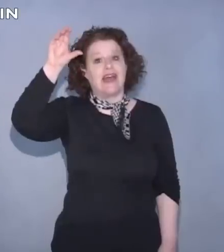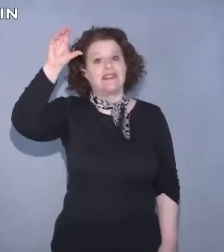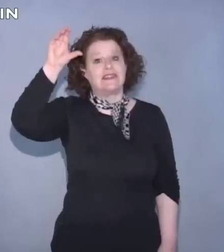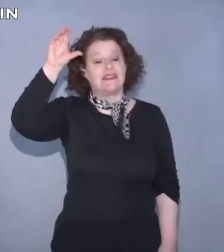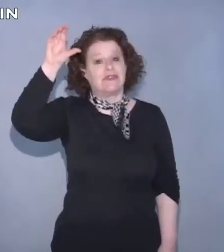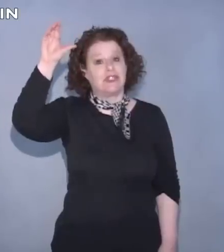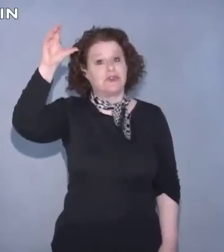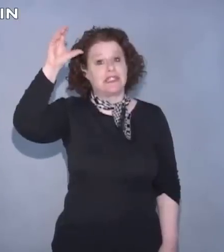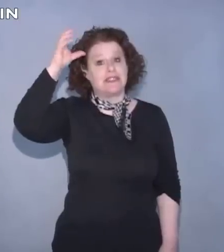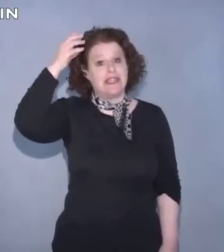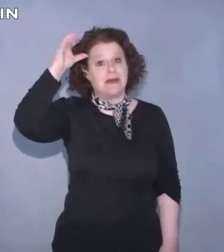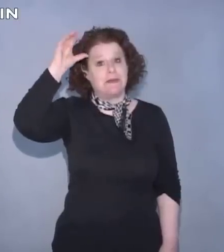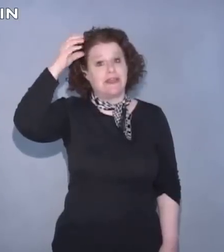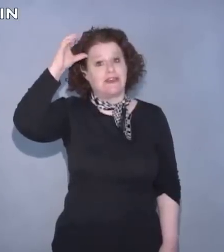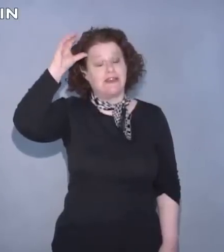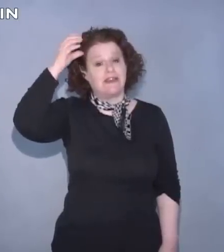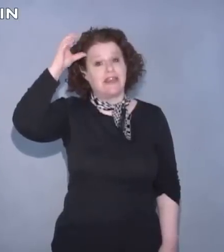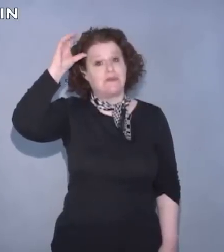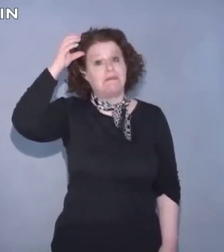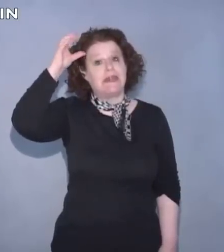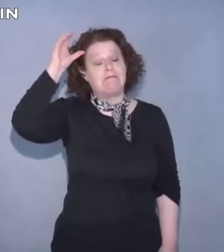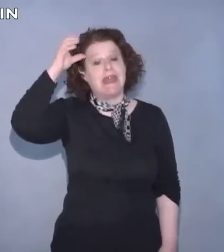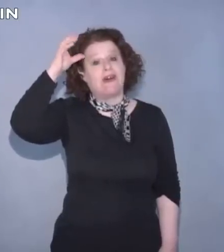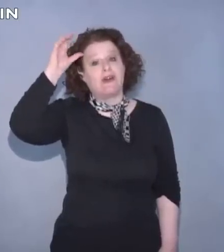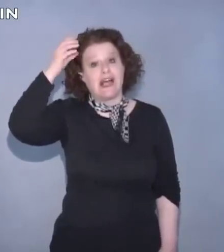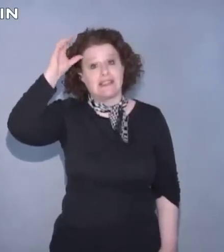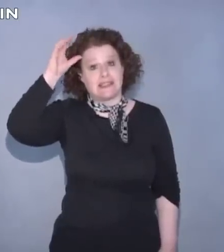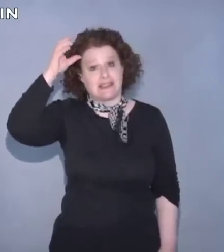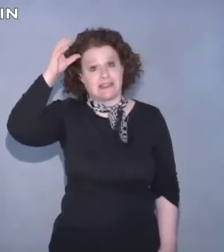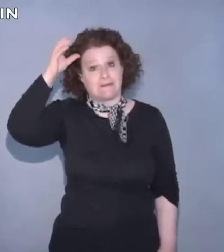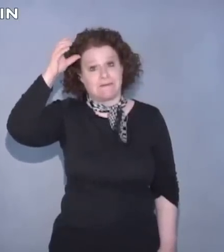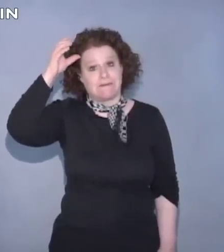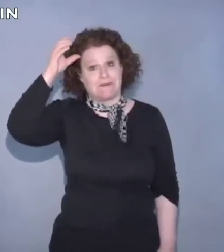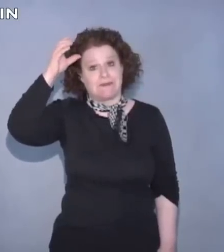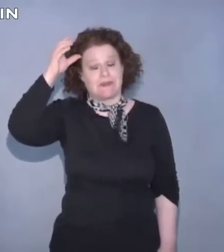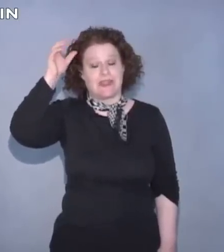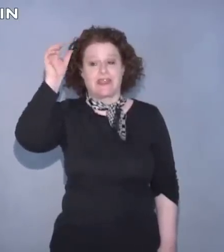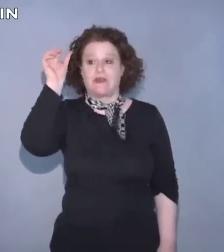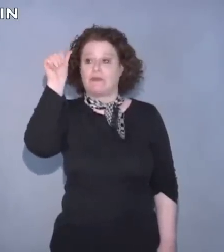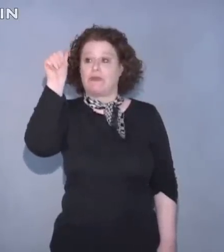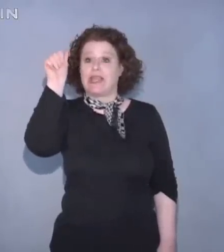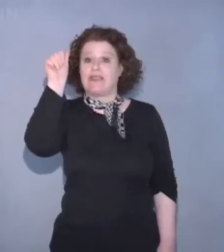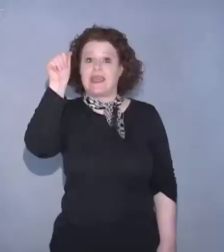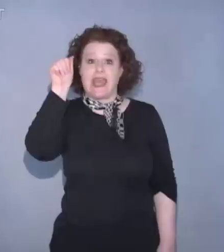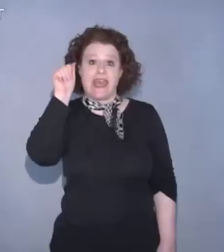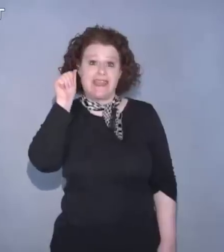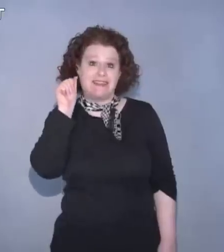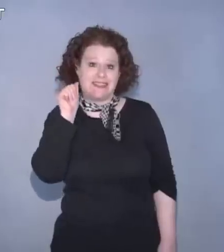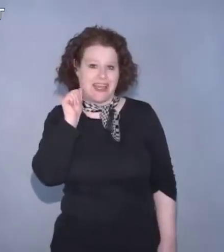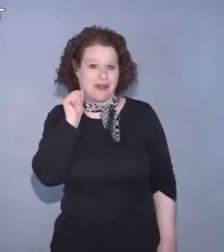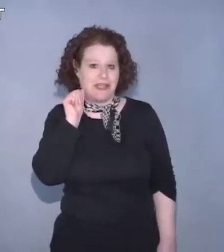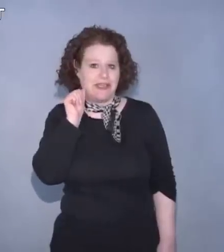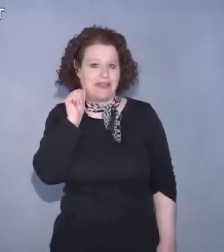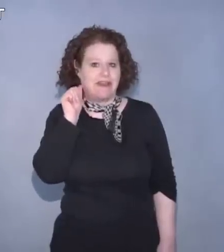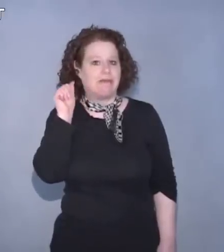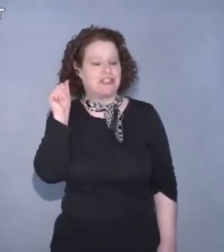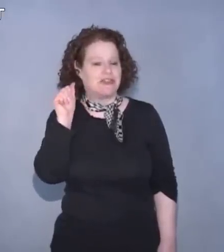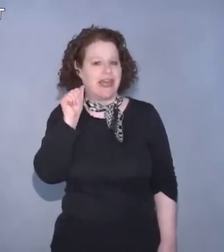And if we do a C up here, it would be a male cousin. Bringing the A down here, I bet you